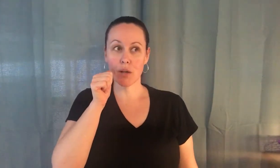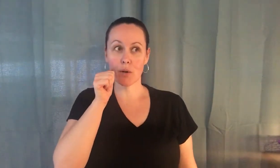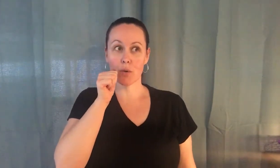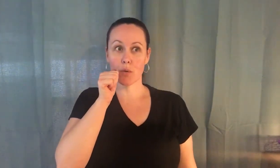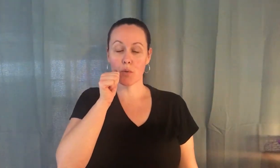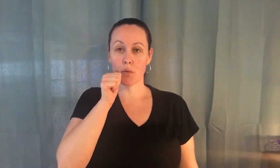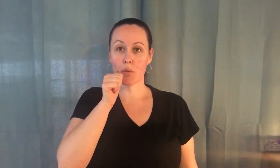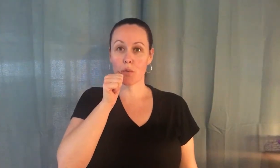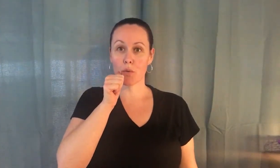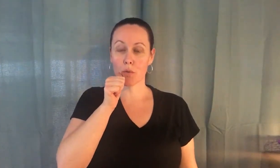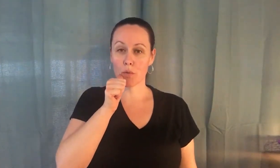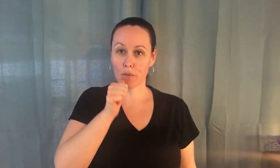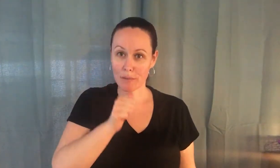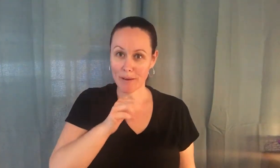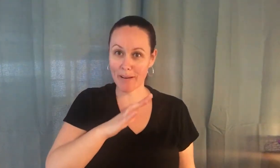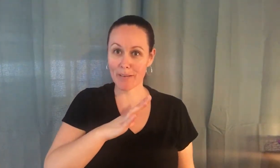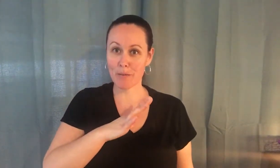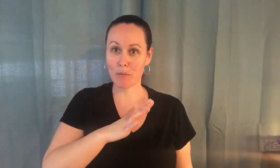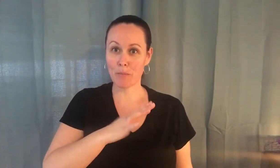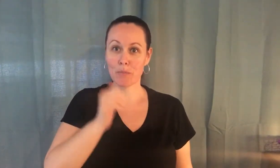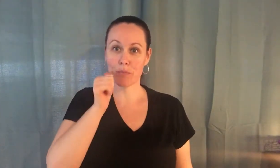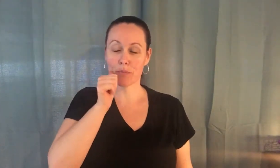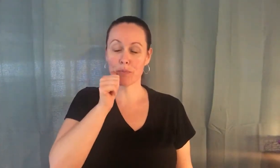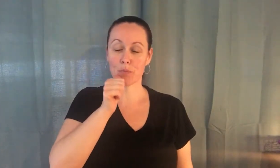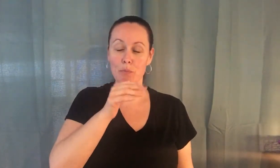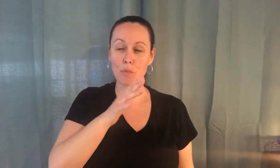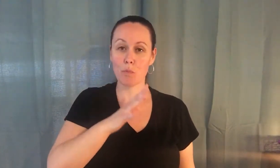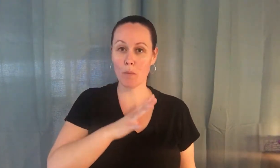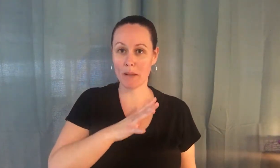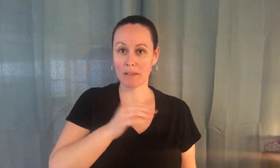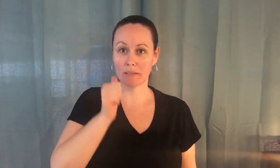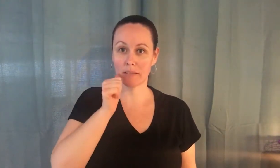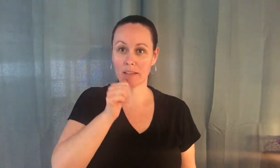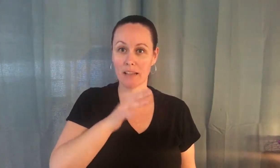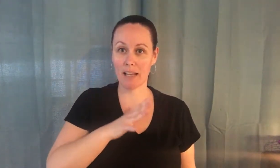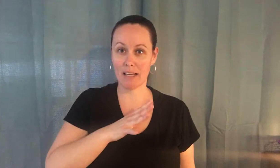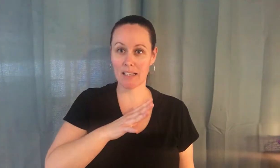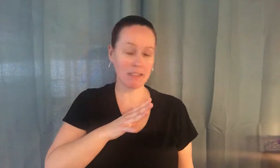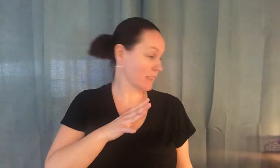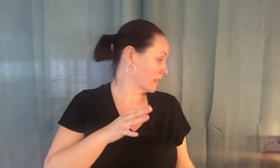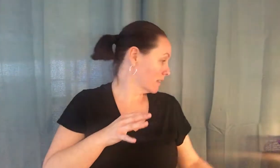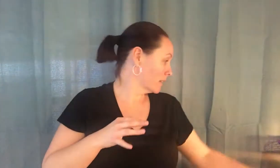So female, woman, lady.